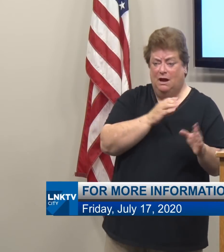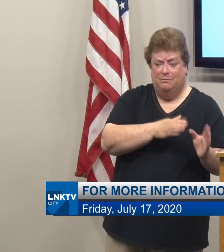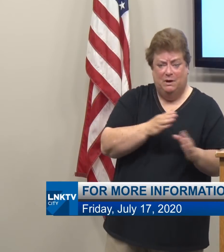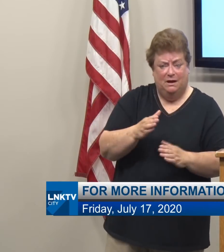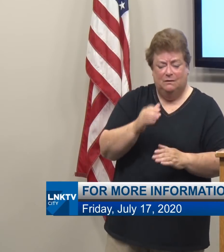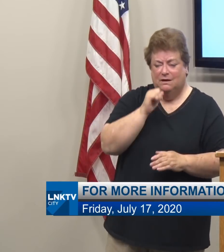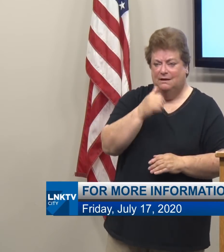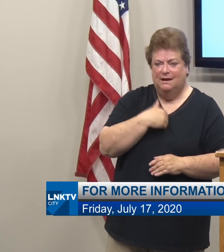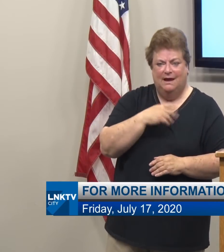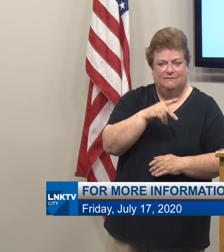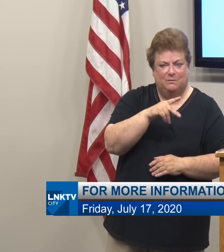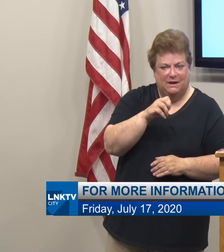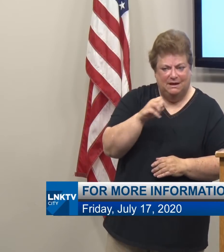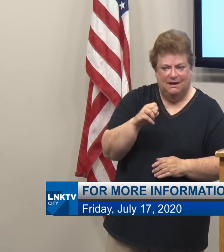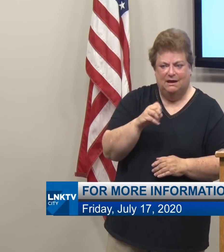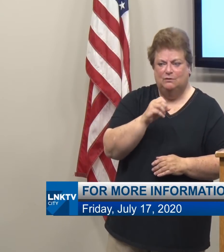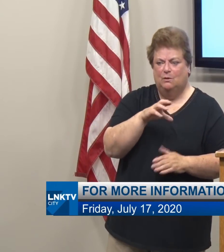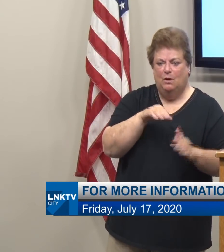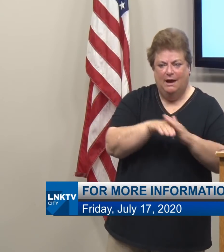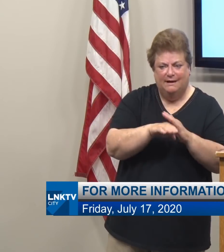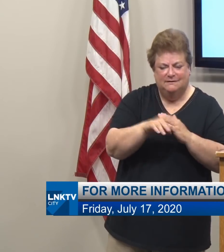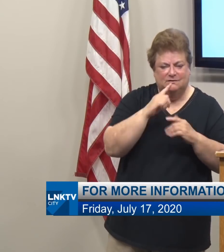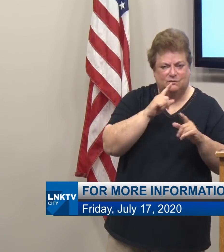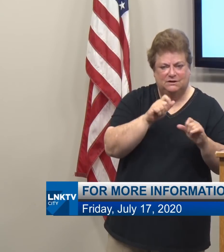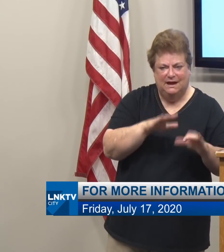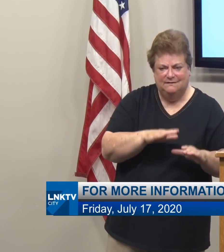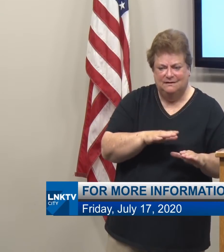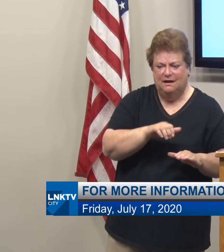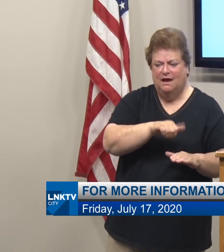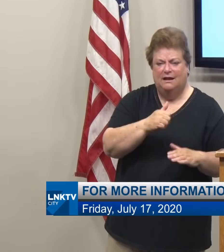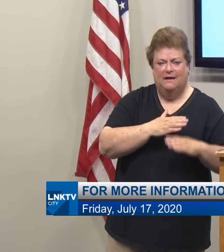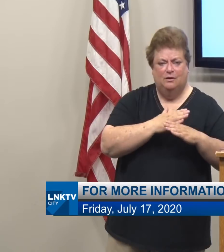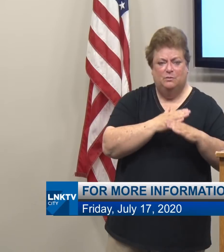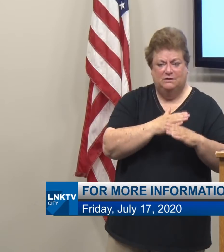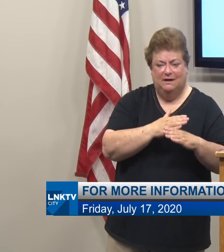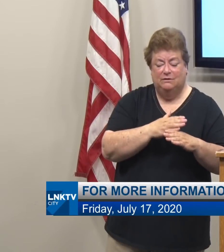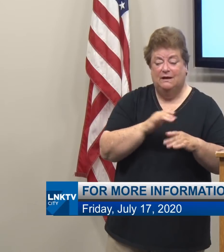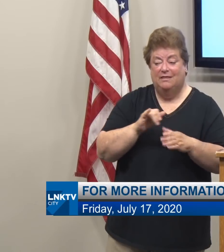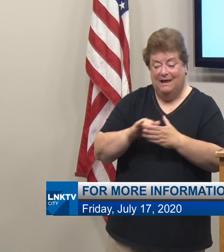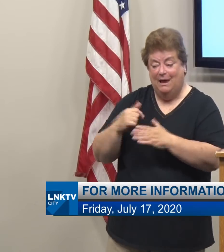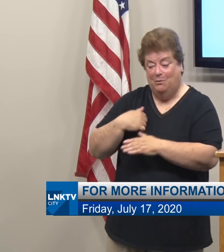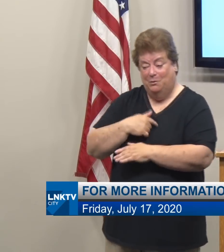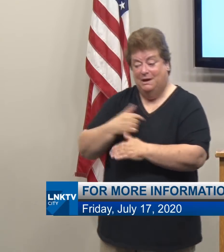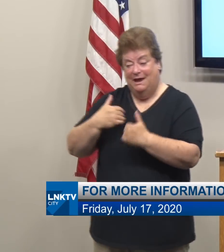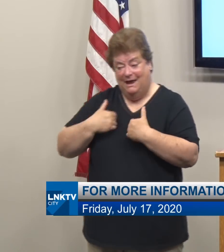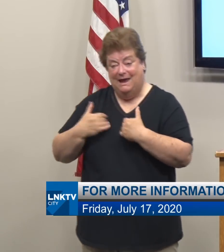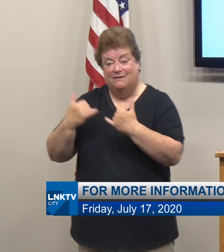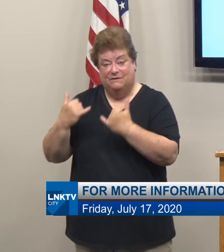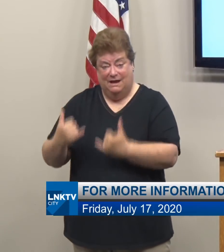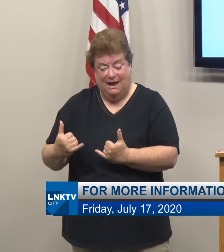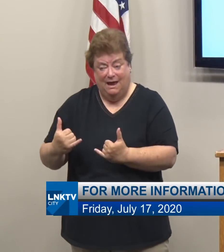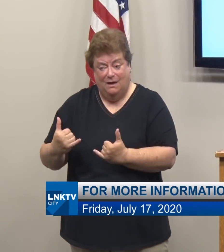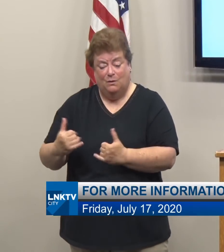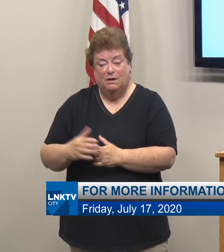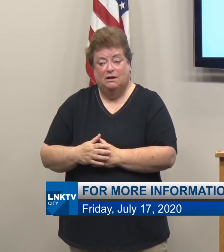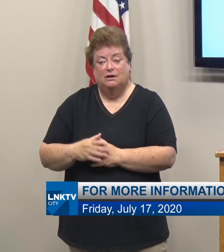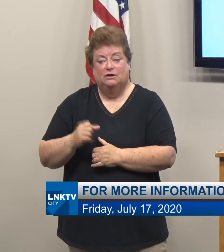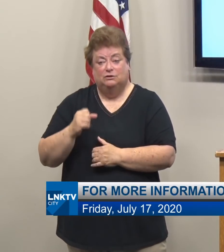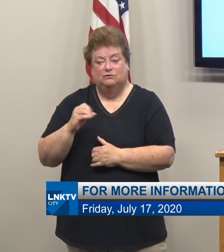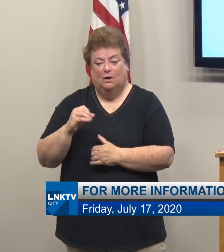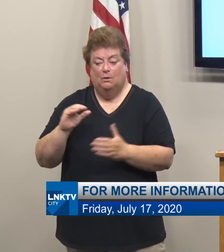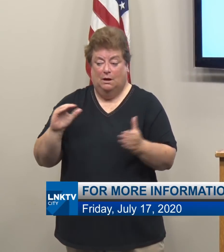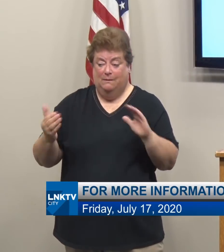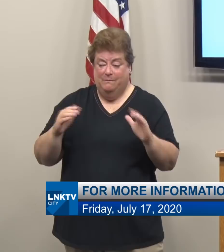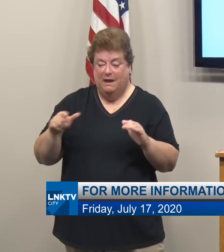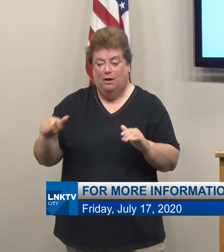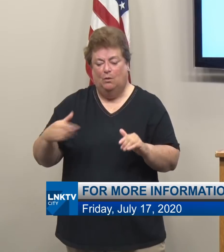of PPE or access to testing and other protective measures that are in place now. So there's a good aspect of where we are now versus where we